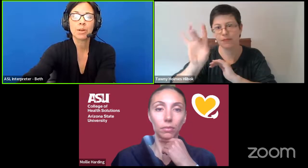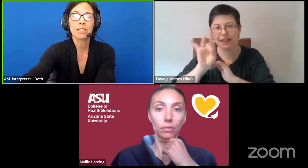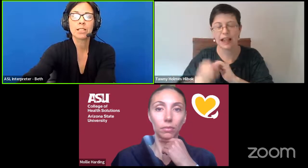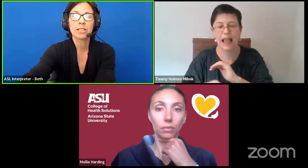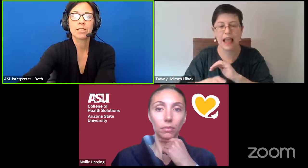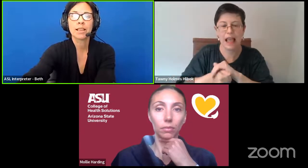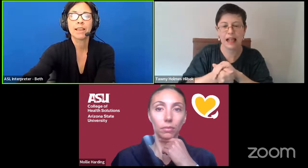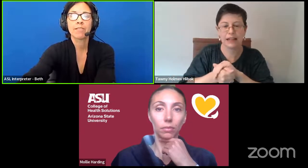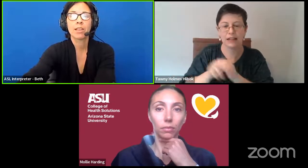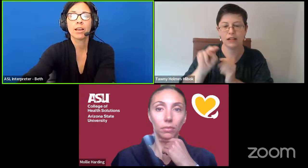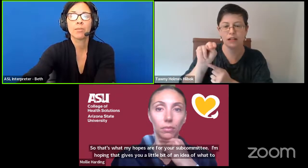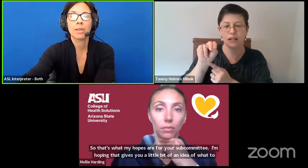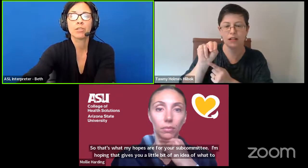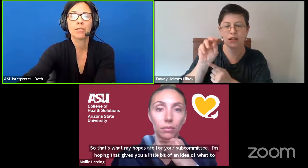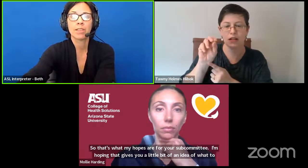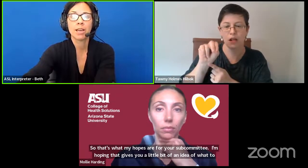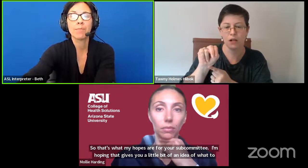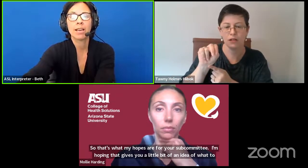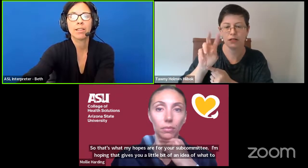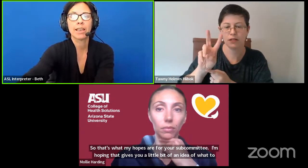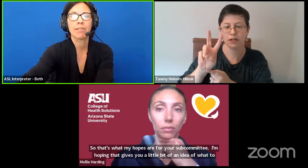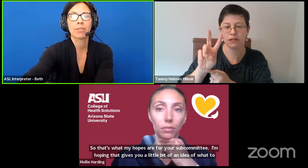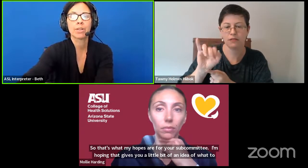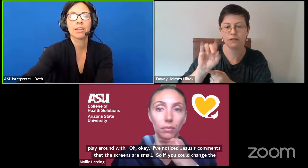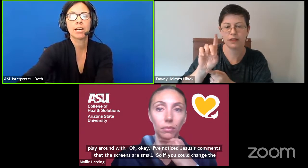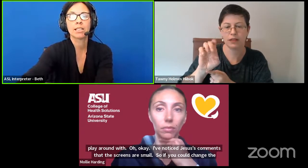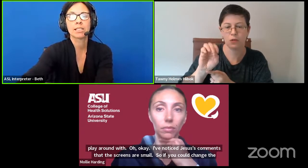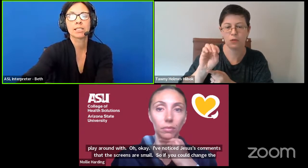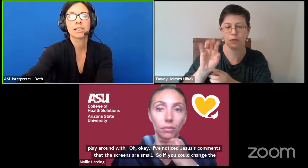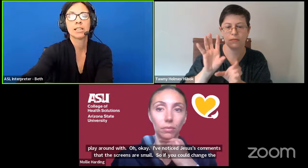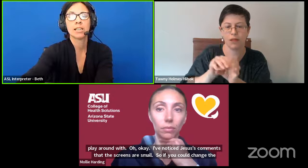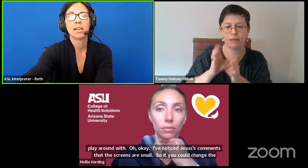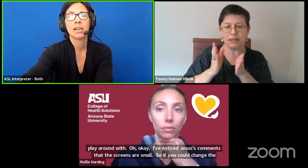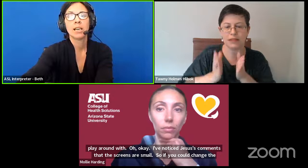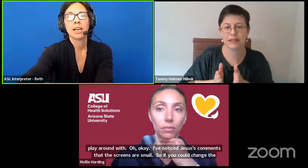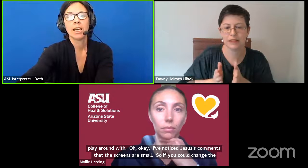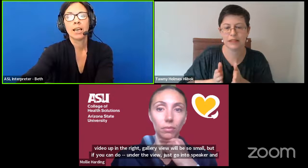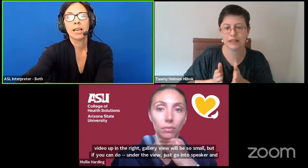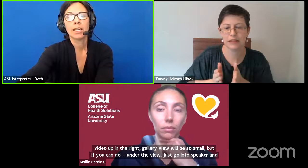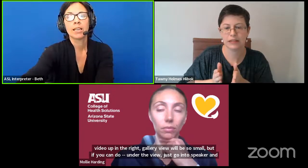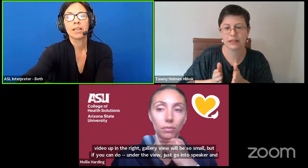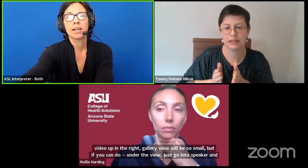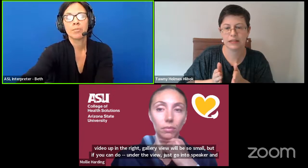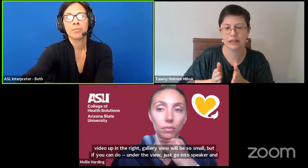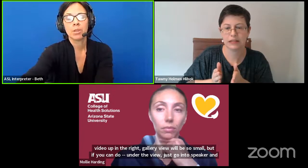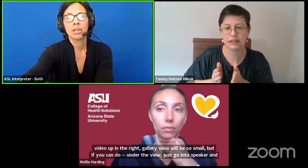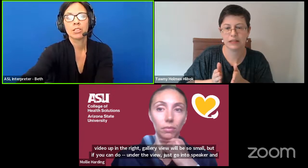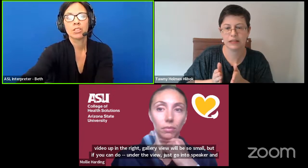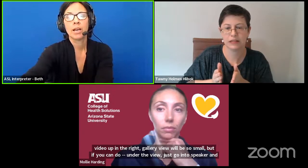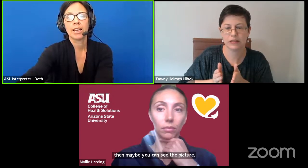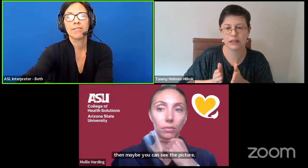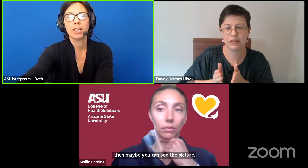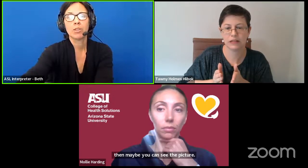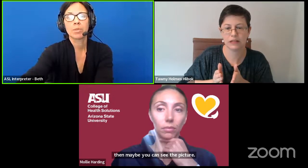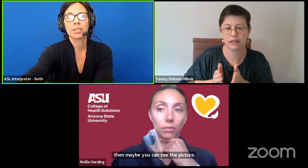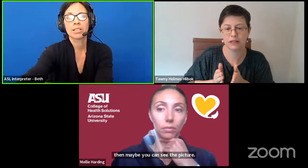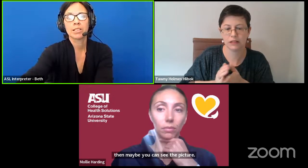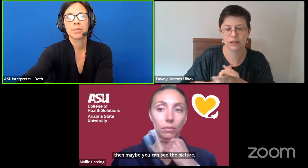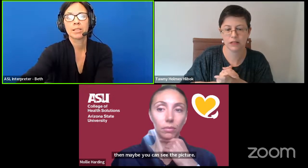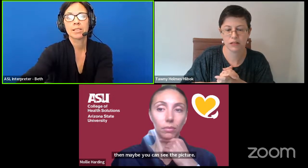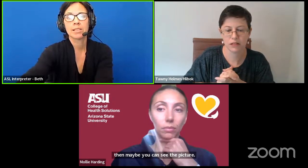each person's thing, they have a picture thumbnail, they have 3 dots. And you can do hide